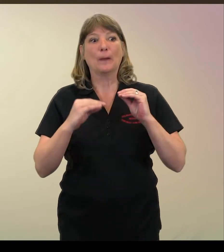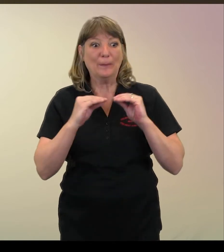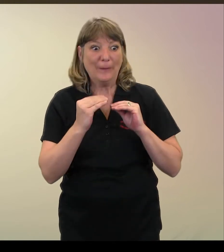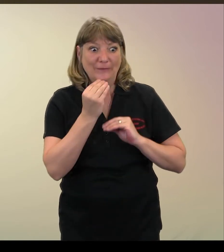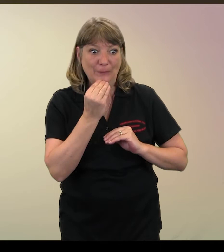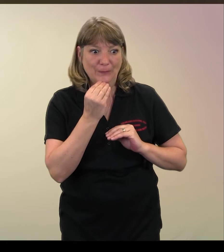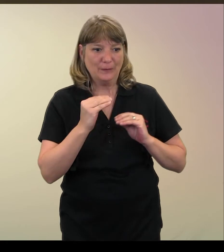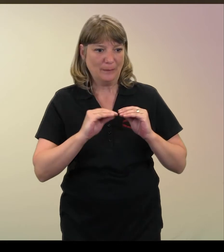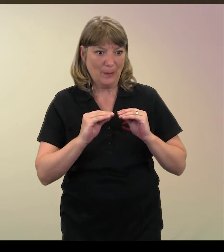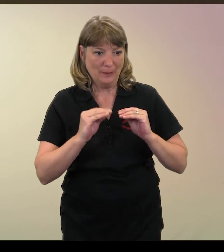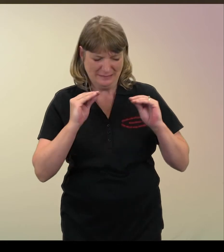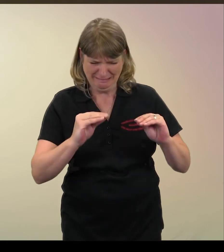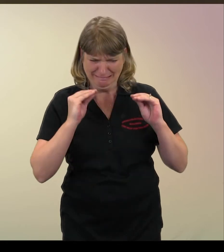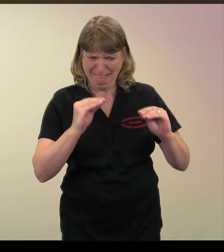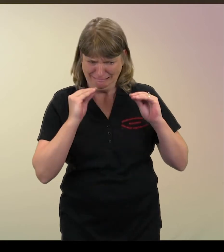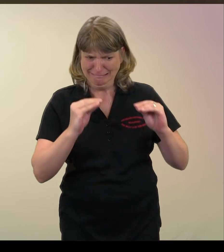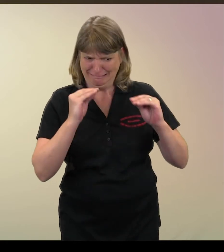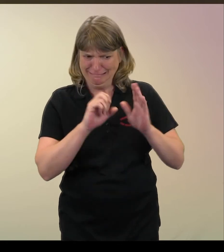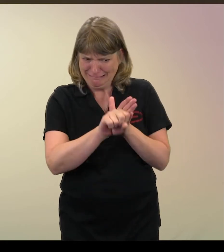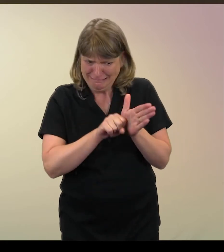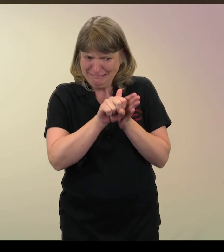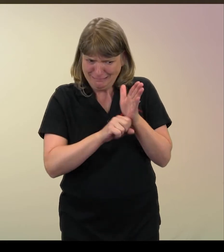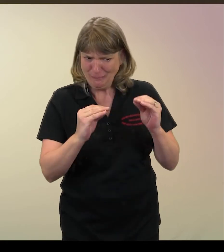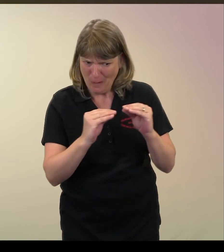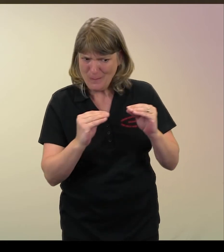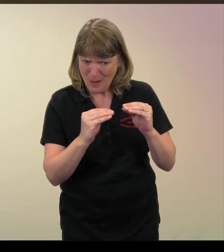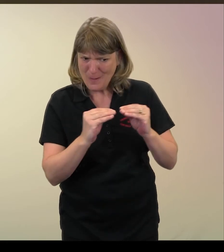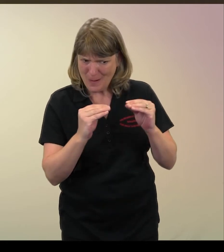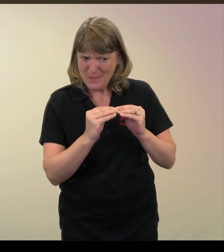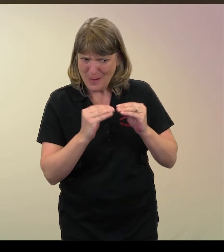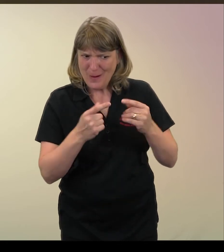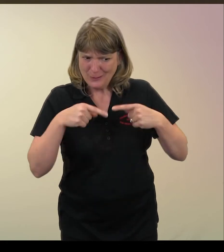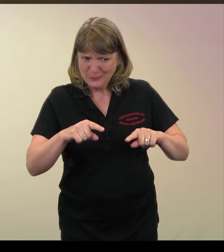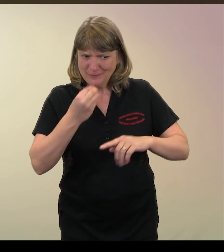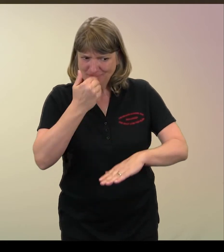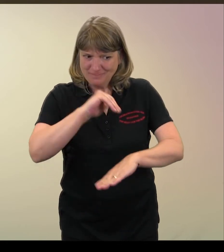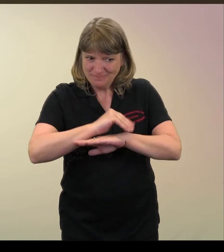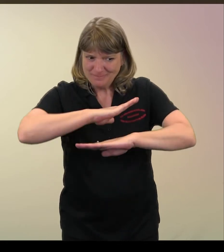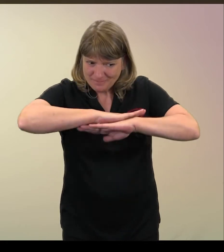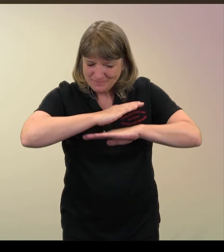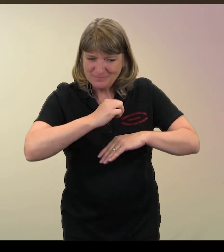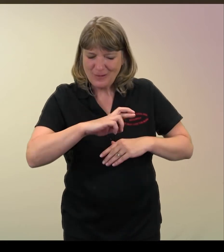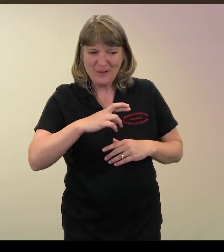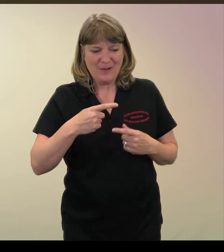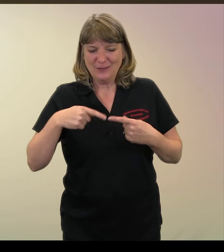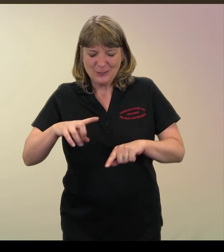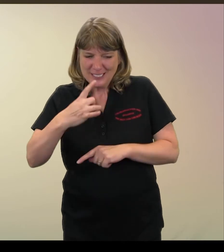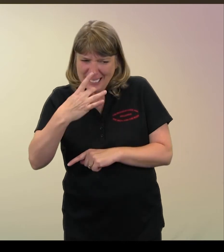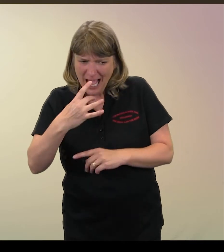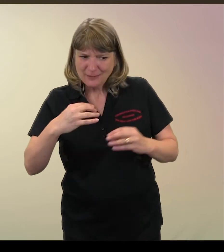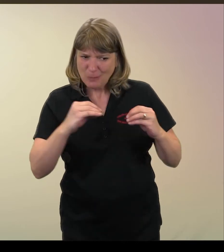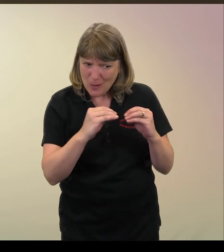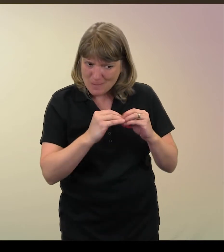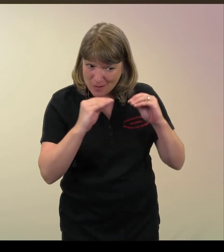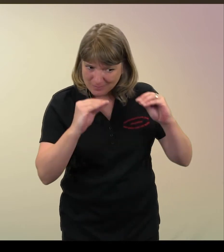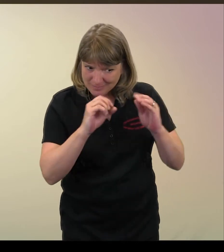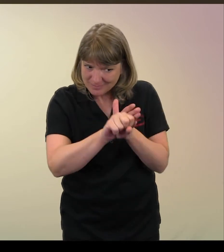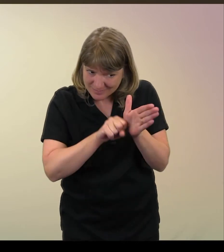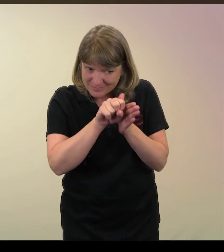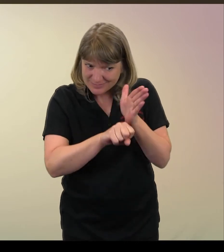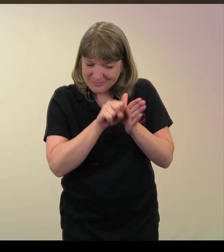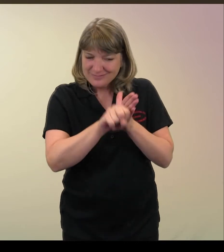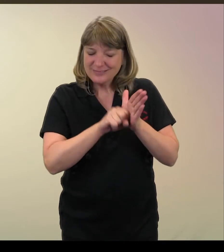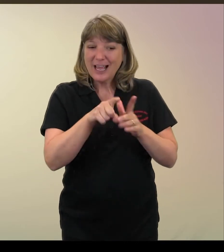more food, because you've worked very hard at teaching them the sign for more at the dinner table or during snack